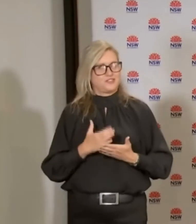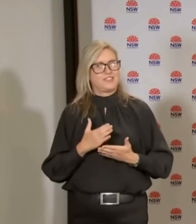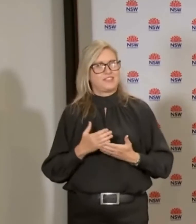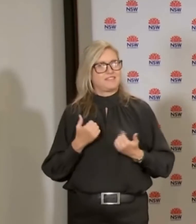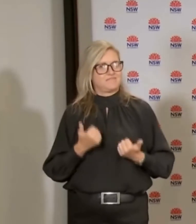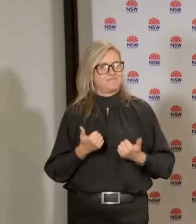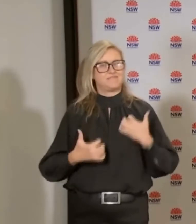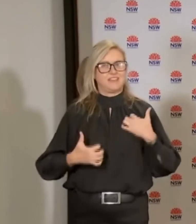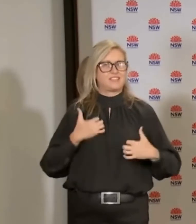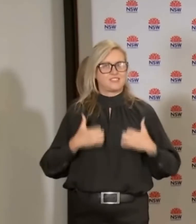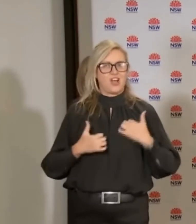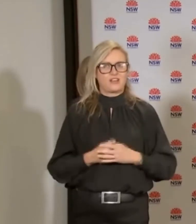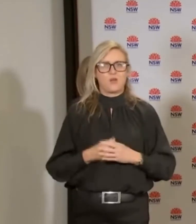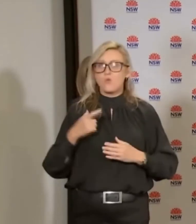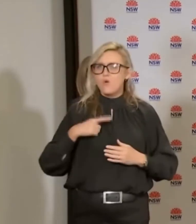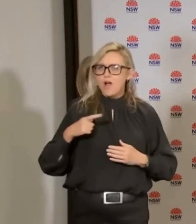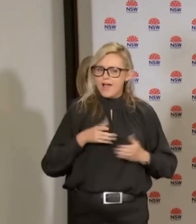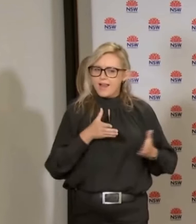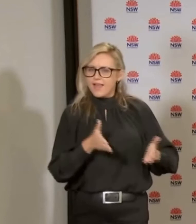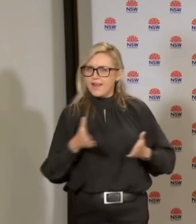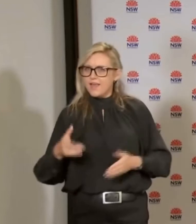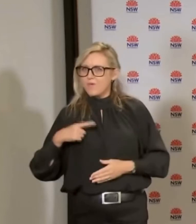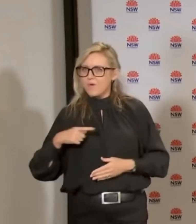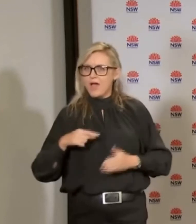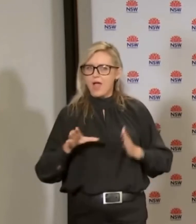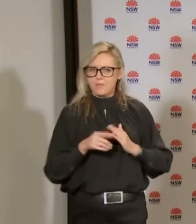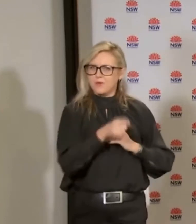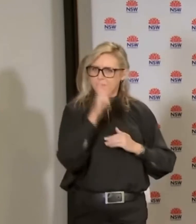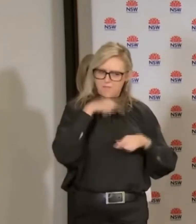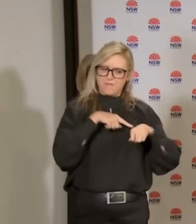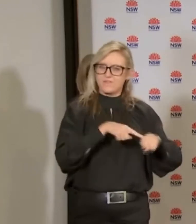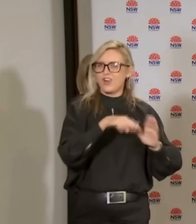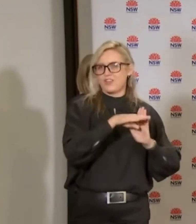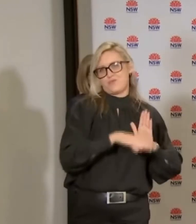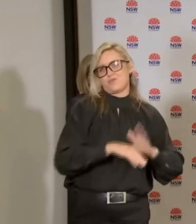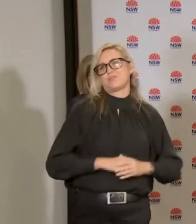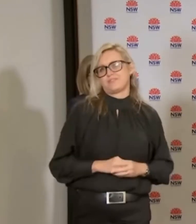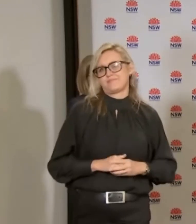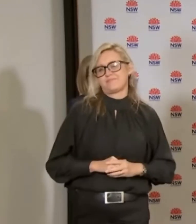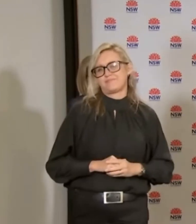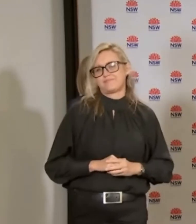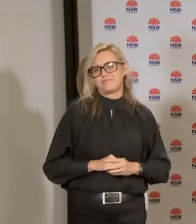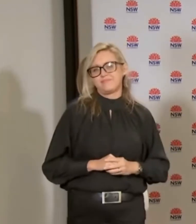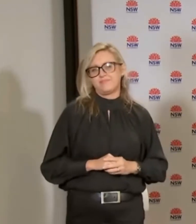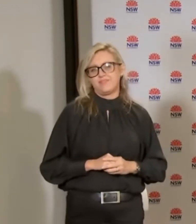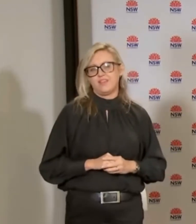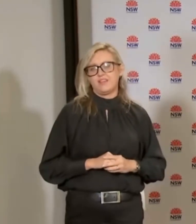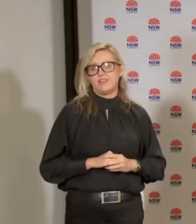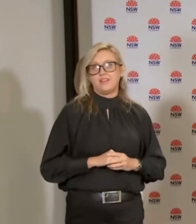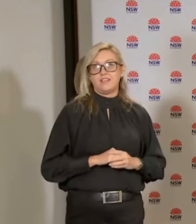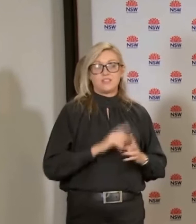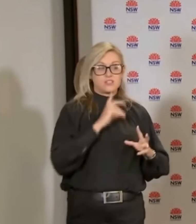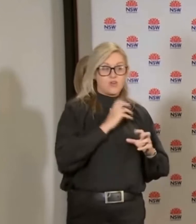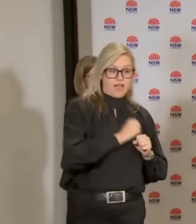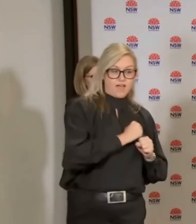very strong health response. And as the Premier and the Minister and Kerry Chant have pointed out, it's not just from the government, it's been the team